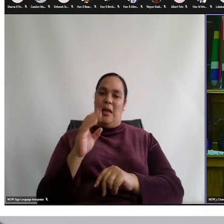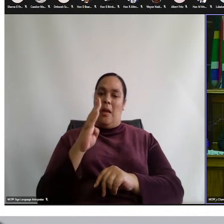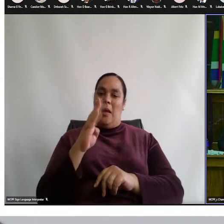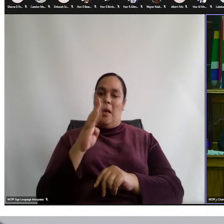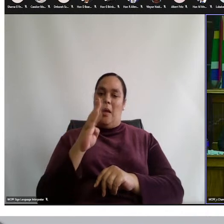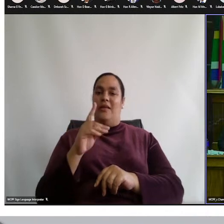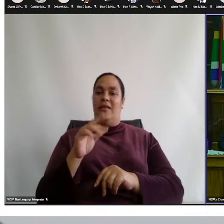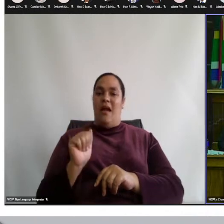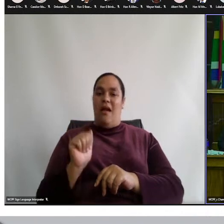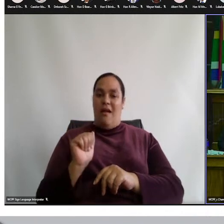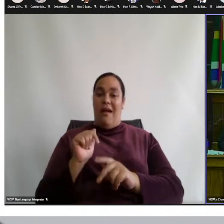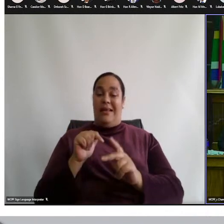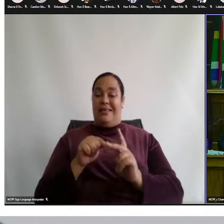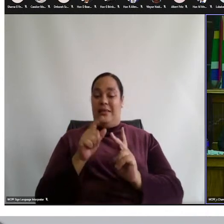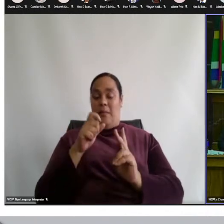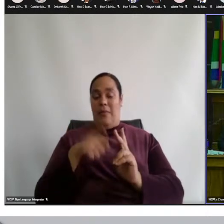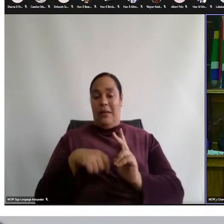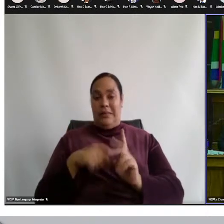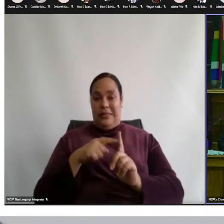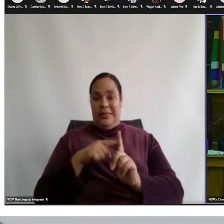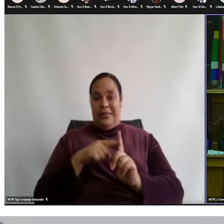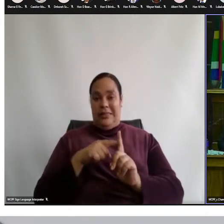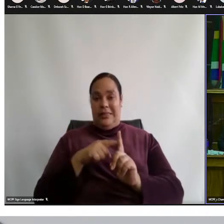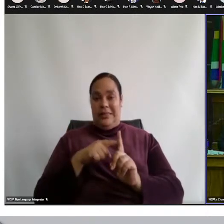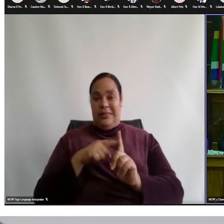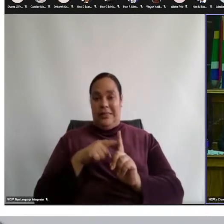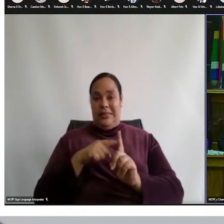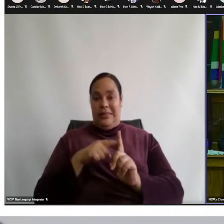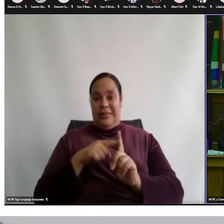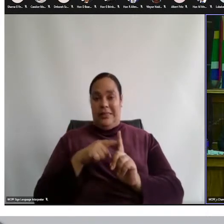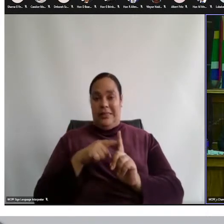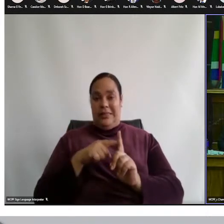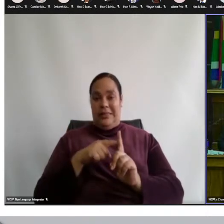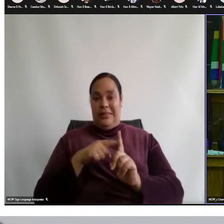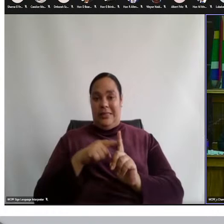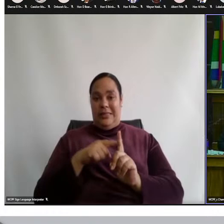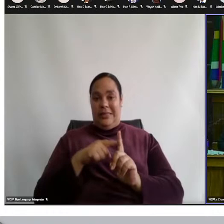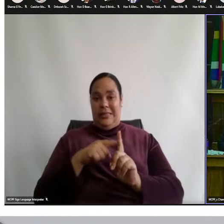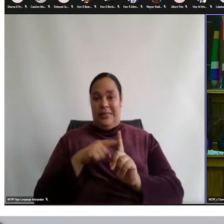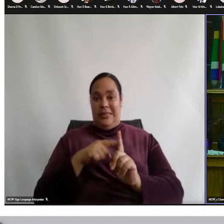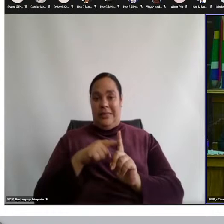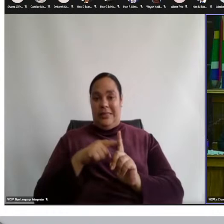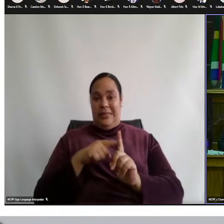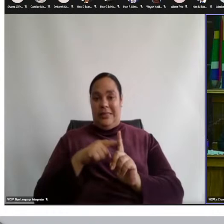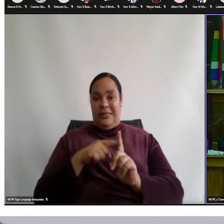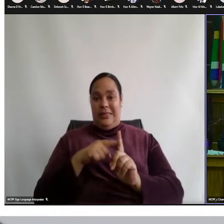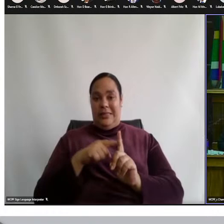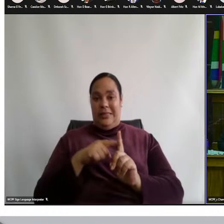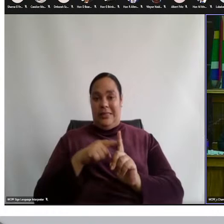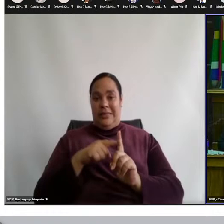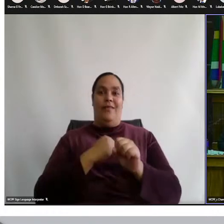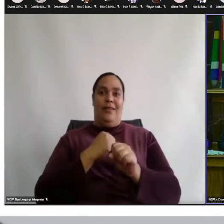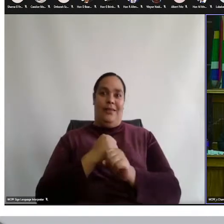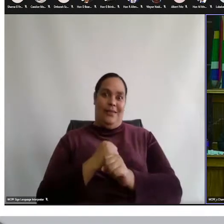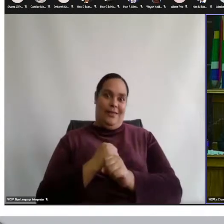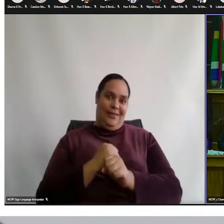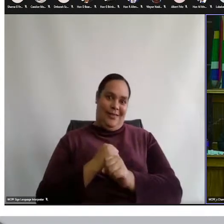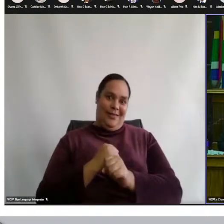Charles Breda has been in the Western Cape Provincial Parliament for 35 years.